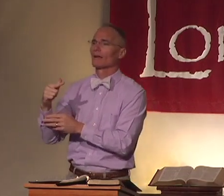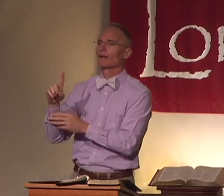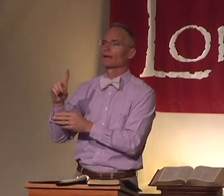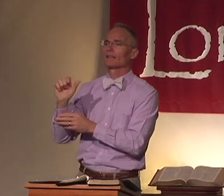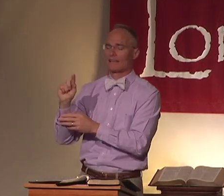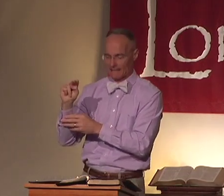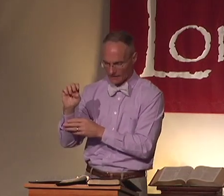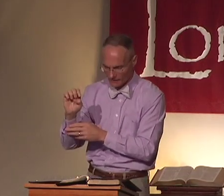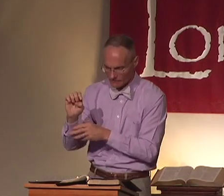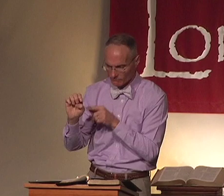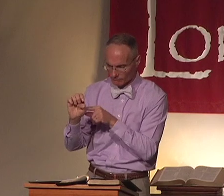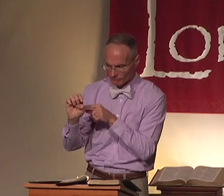Mary Magdalene